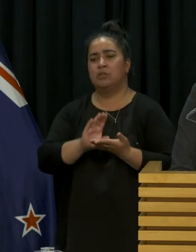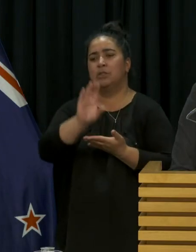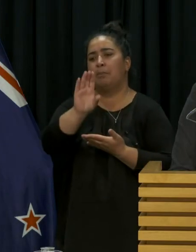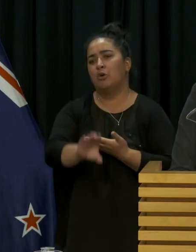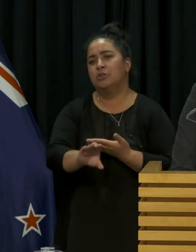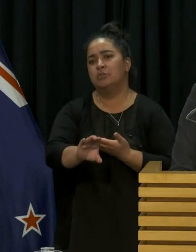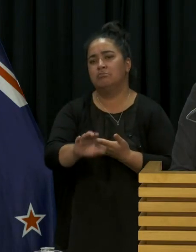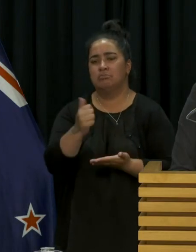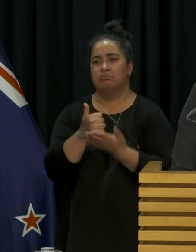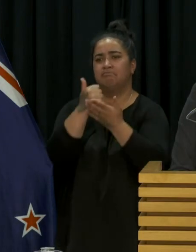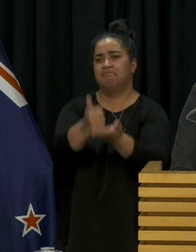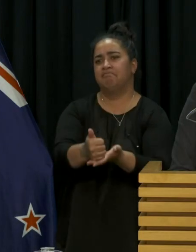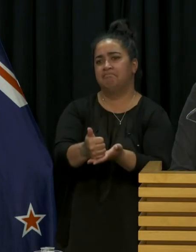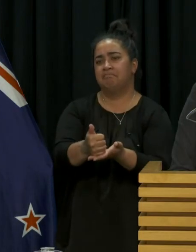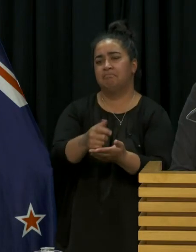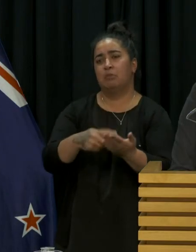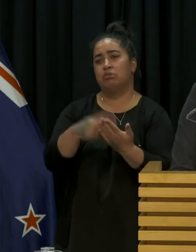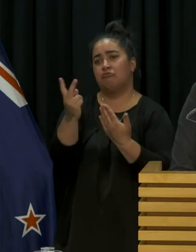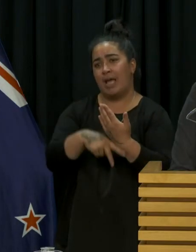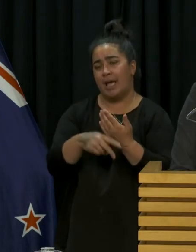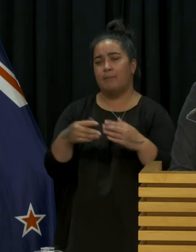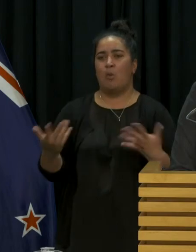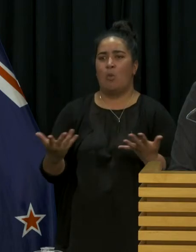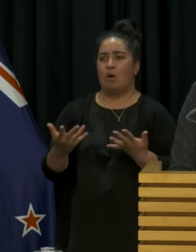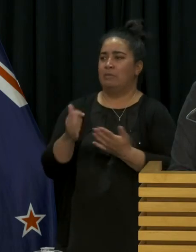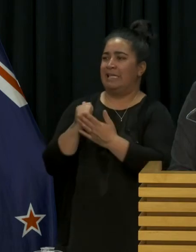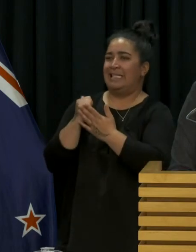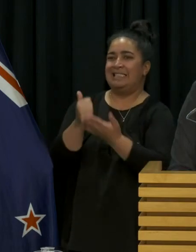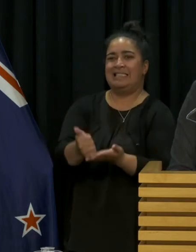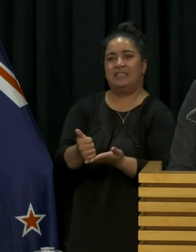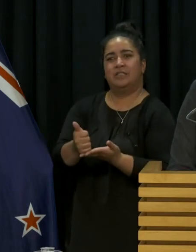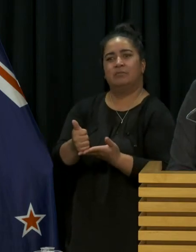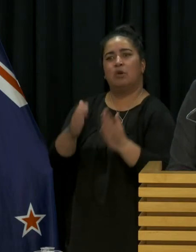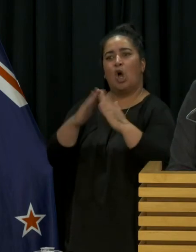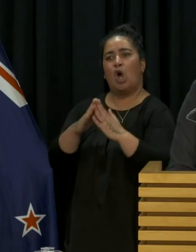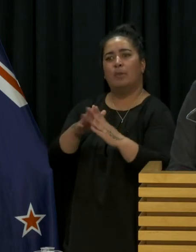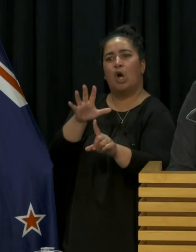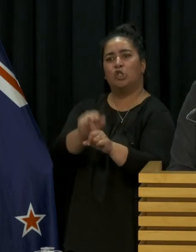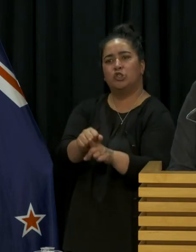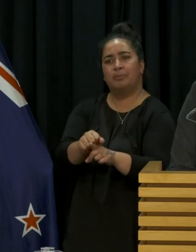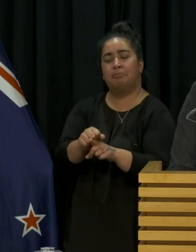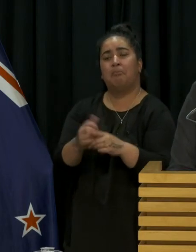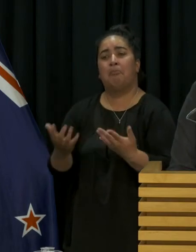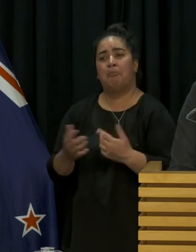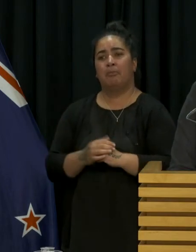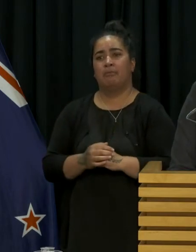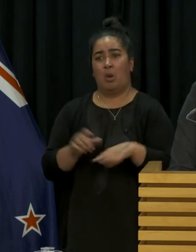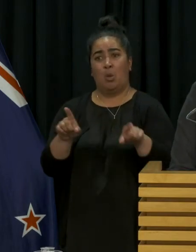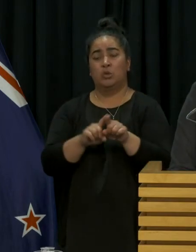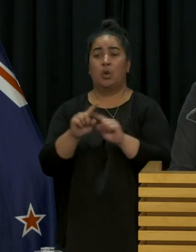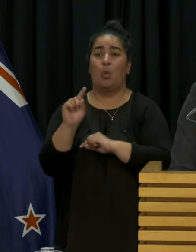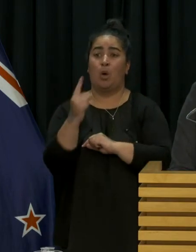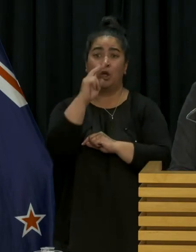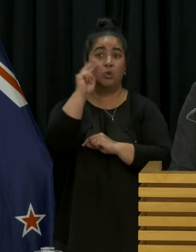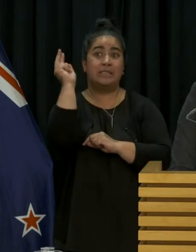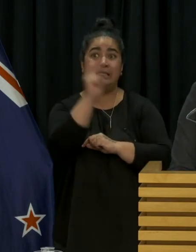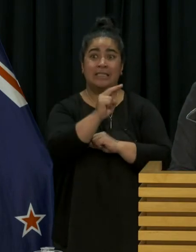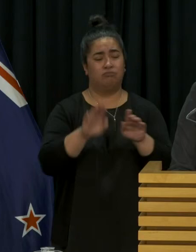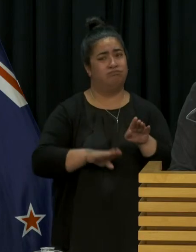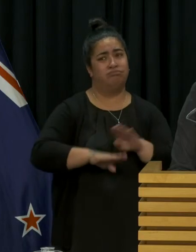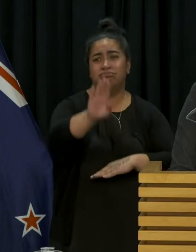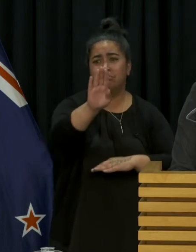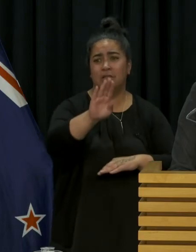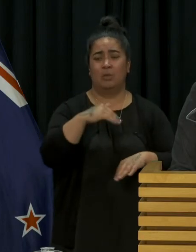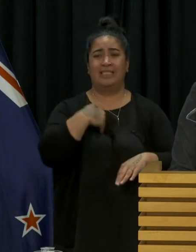course progressive home ownership, and with those record consents we're seeing in Auckland, we've got to make sure we have the workforce